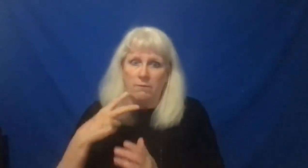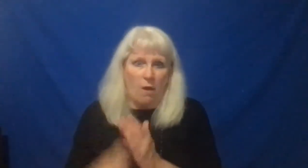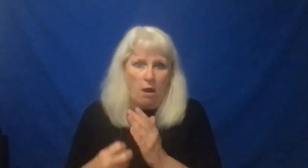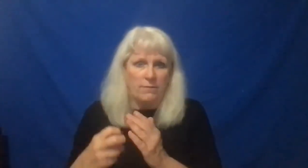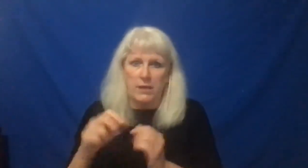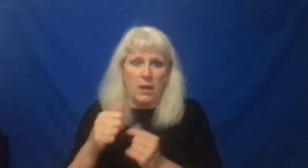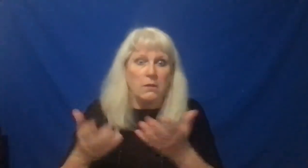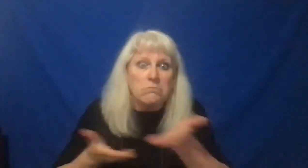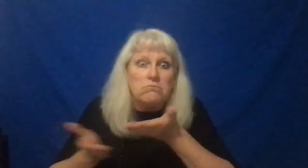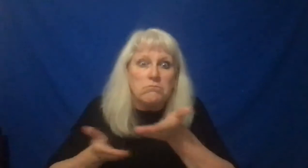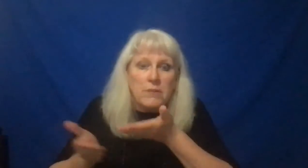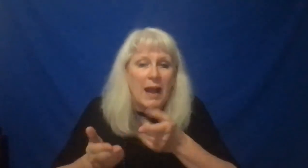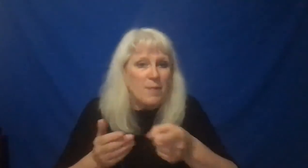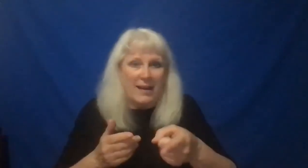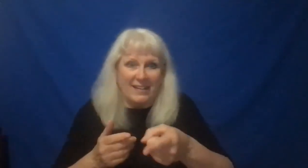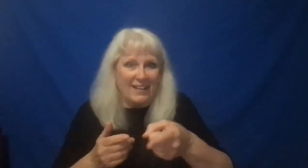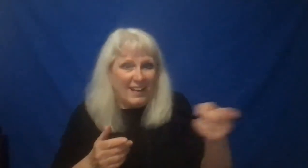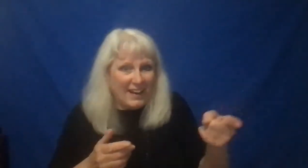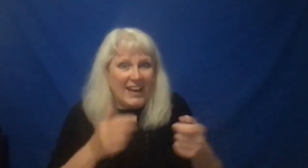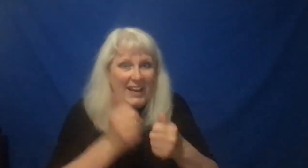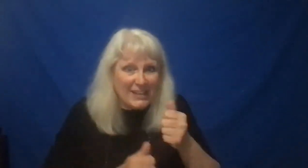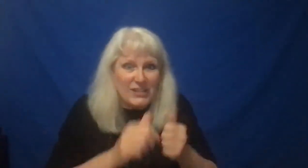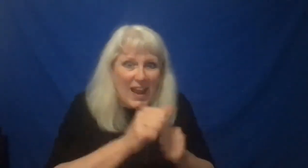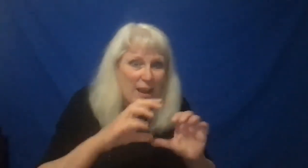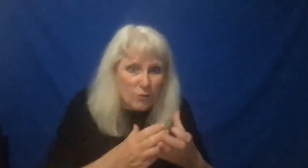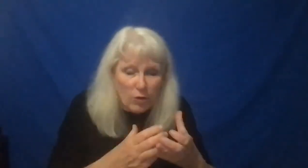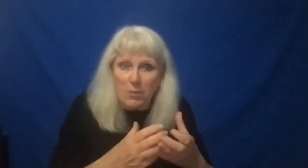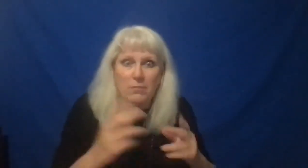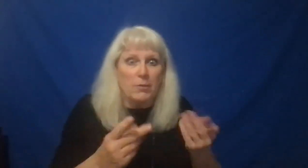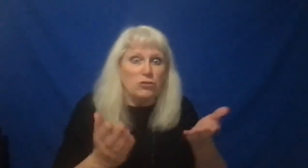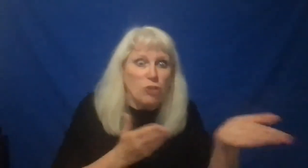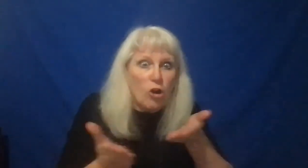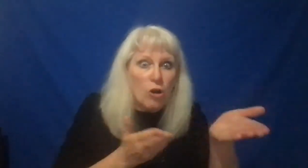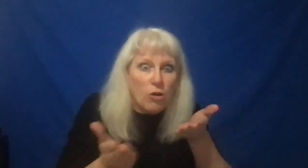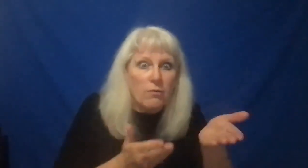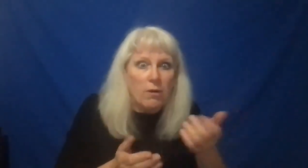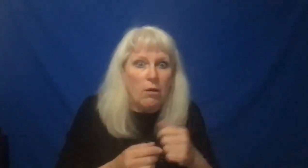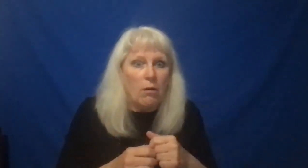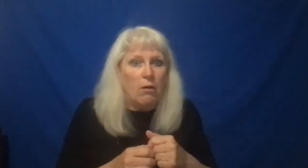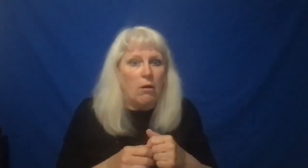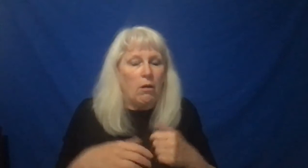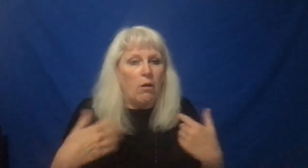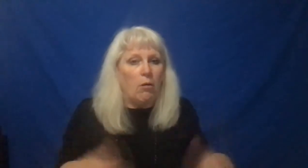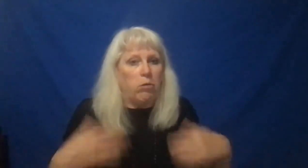one of you does in your own groups, your own home groups, it's a significant